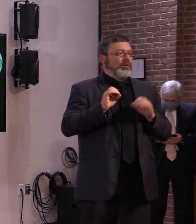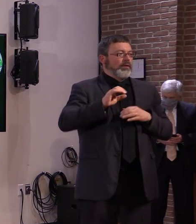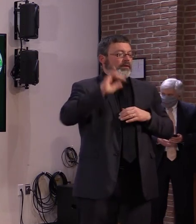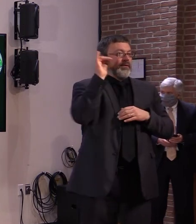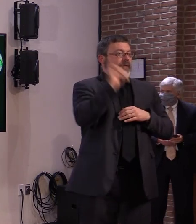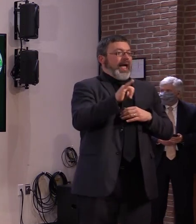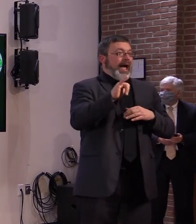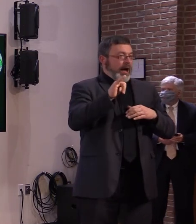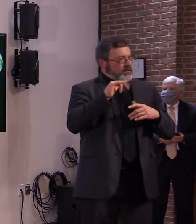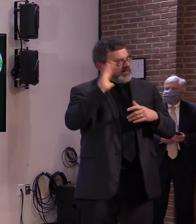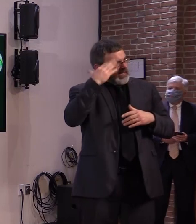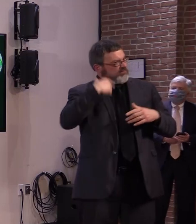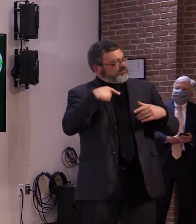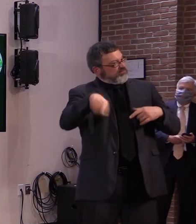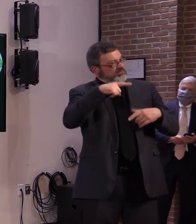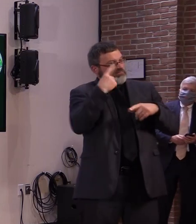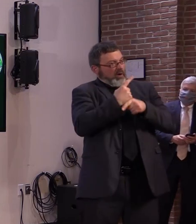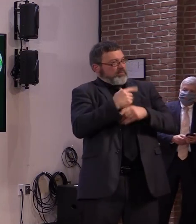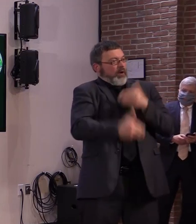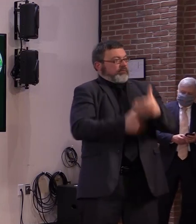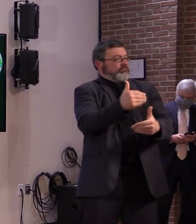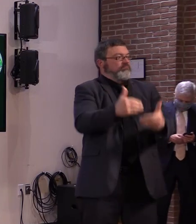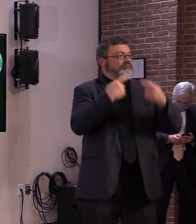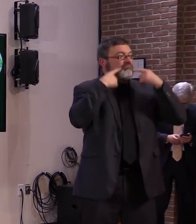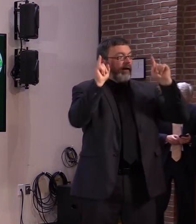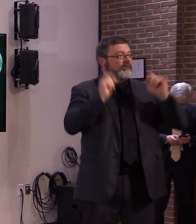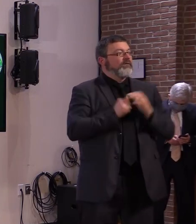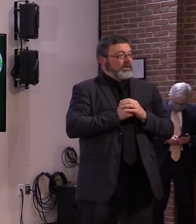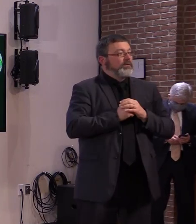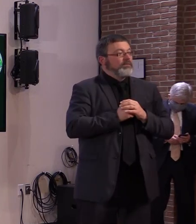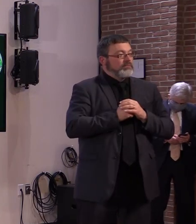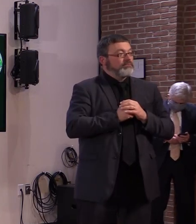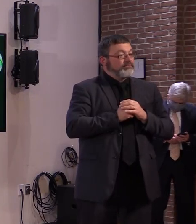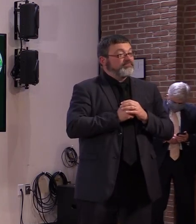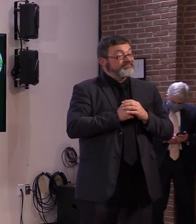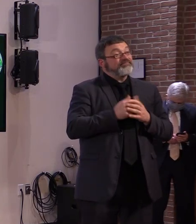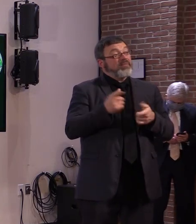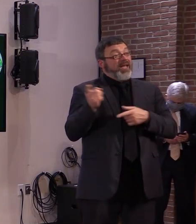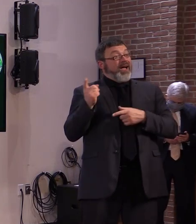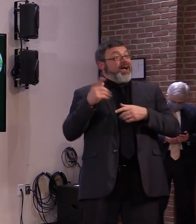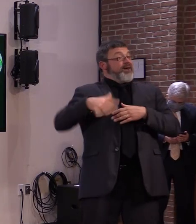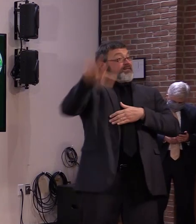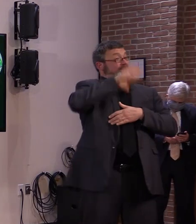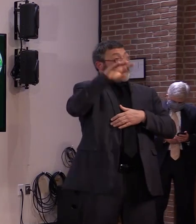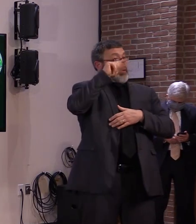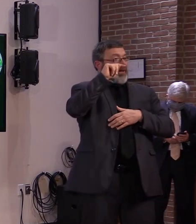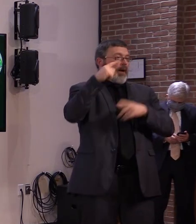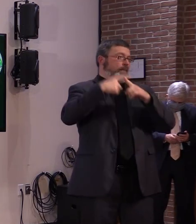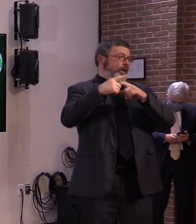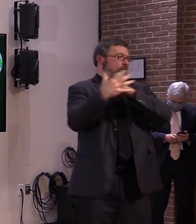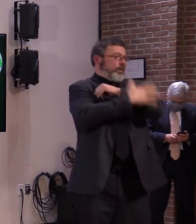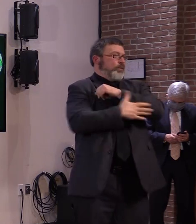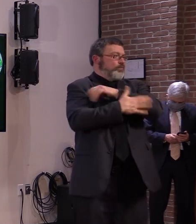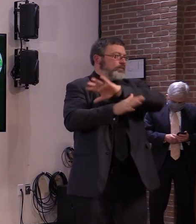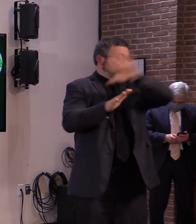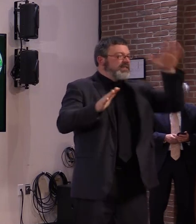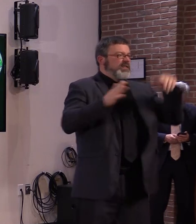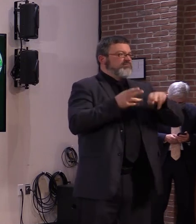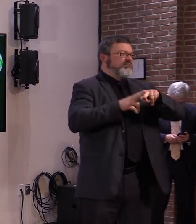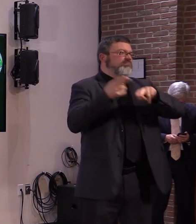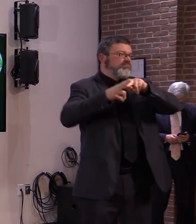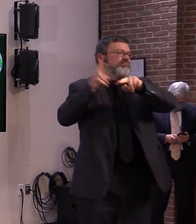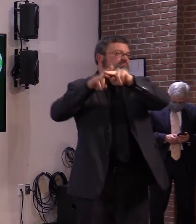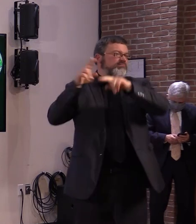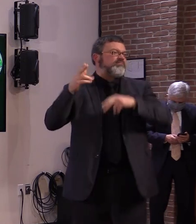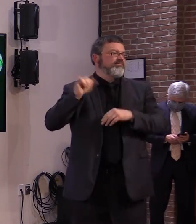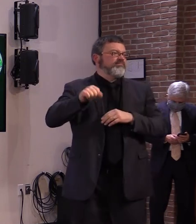As COVID-19 cases grow in communities in and around Vermont, pediatricians want to highlight the good work that schools are doing and to implore Vermonters